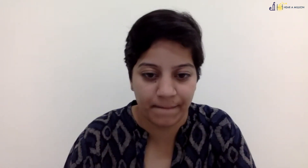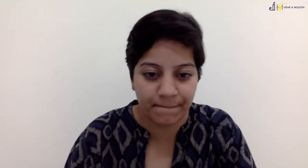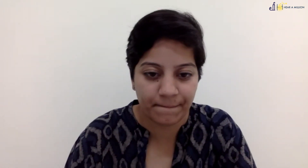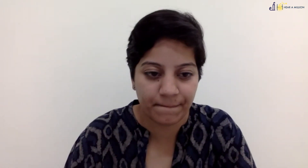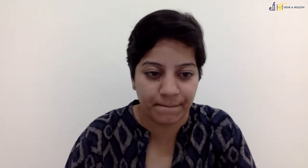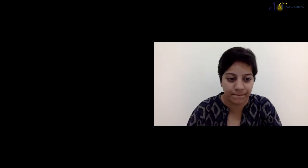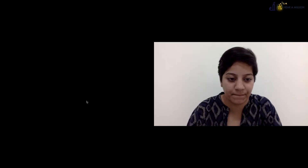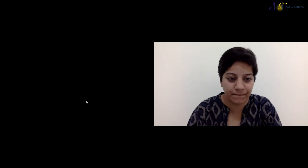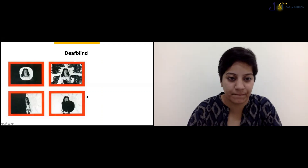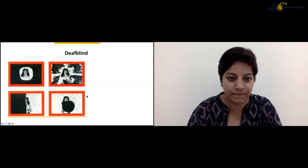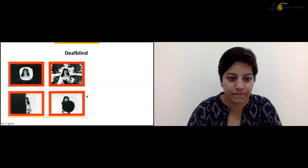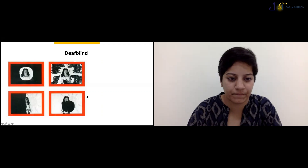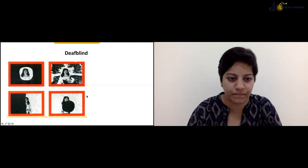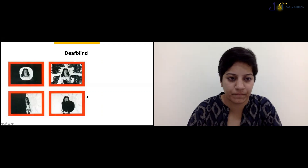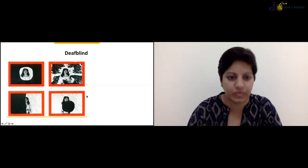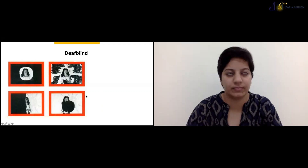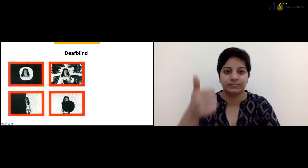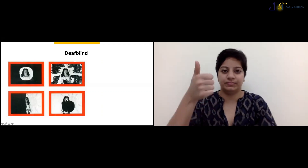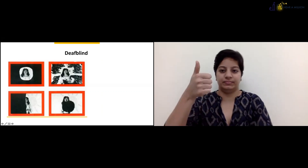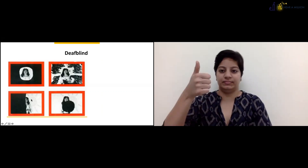I cannot see.